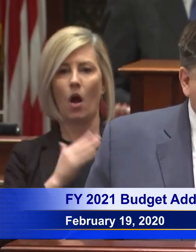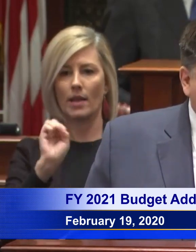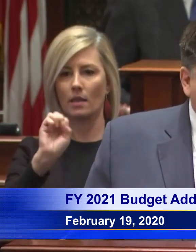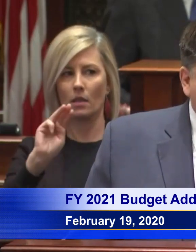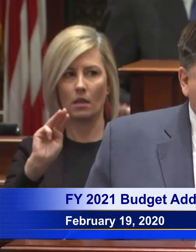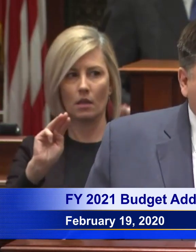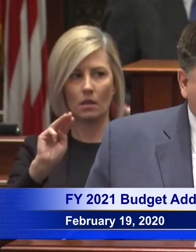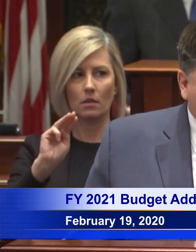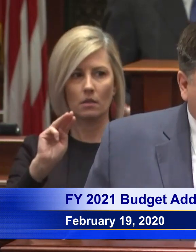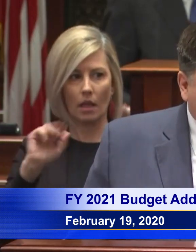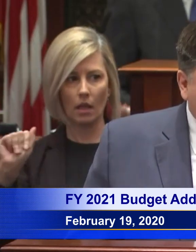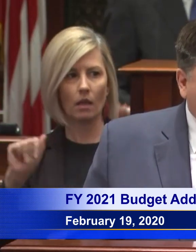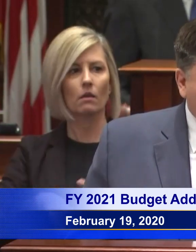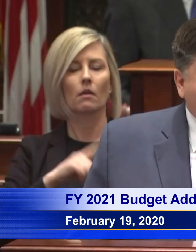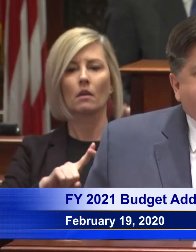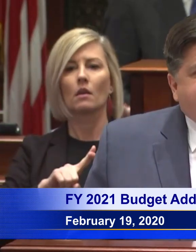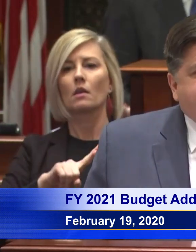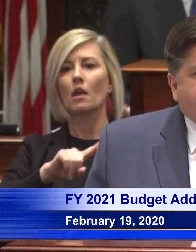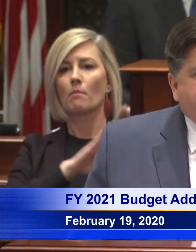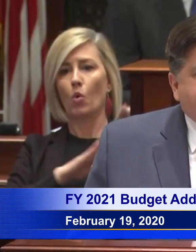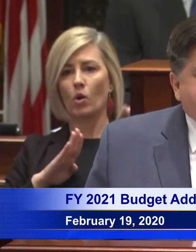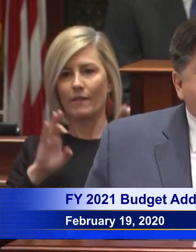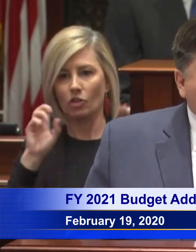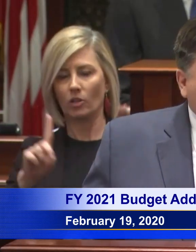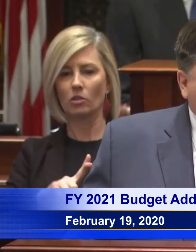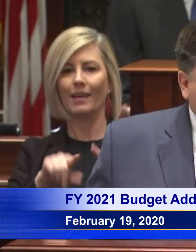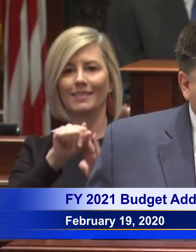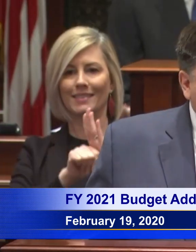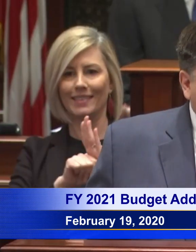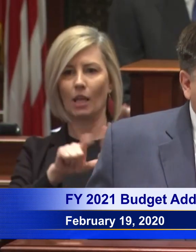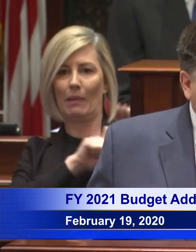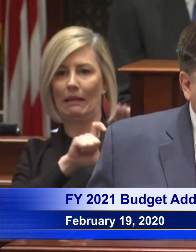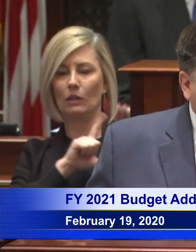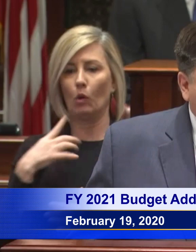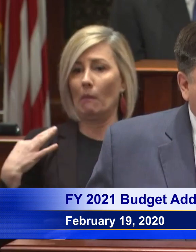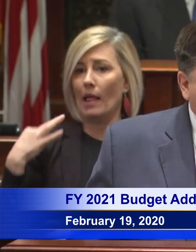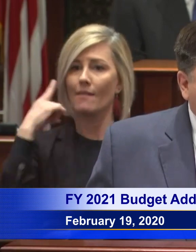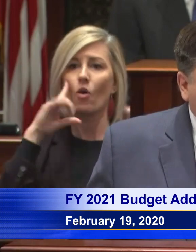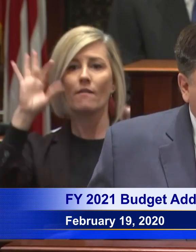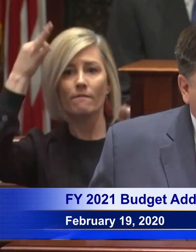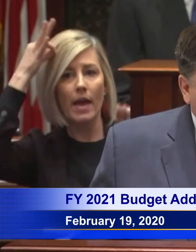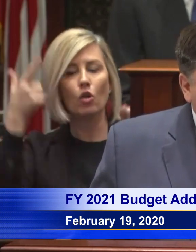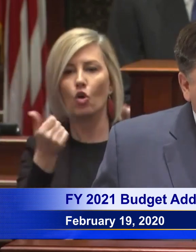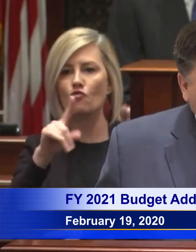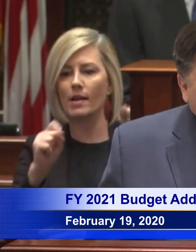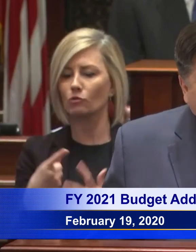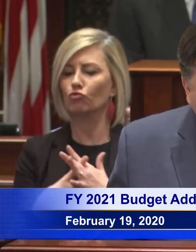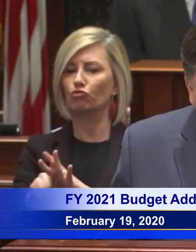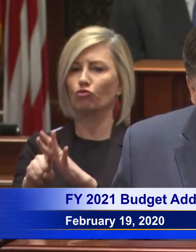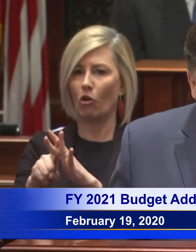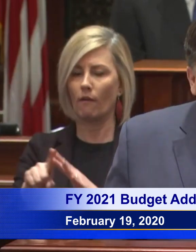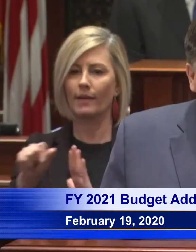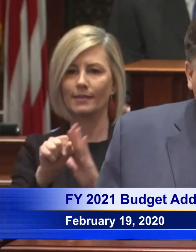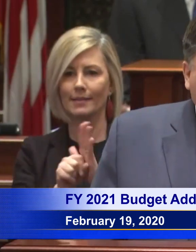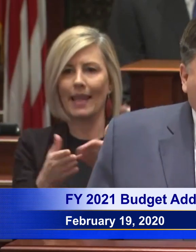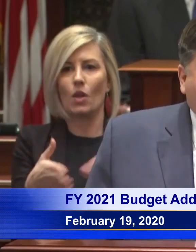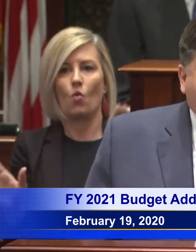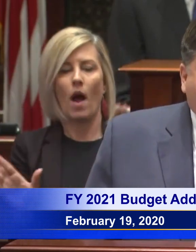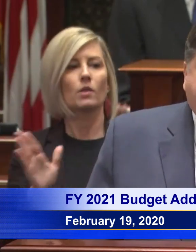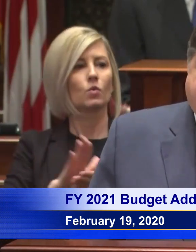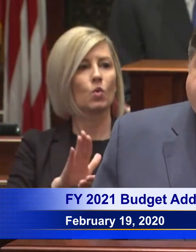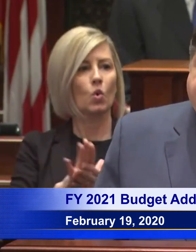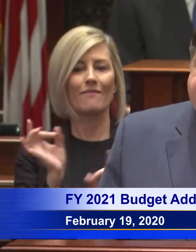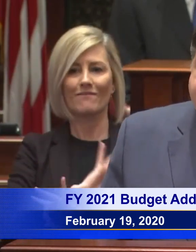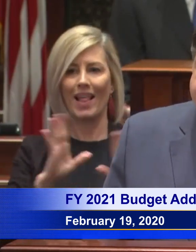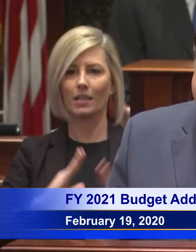Management Agency, Board of Education, and State Police to apply for federal grants to launch a statewide school